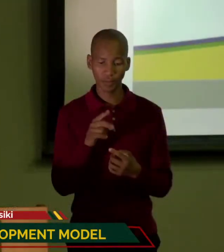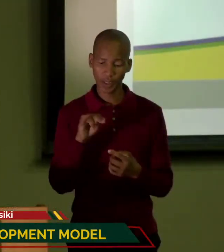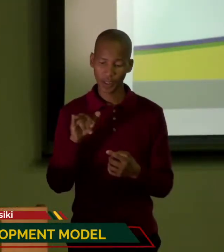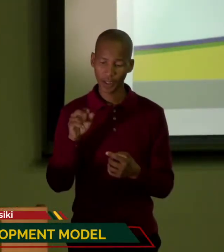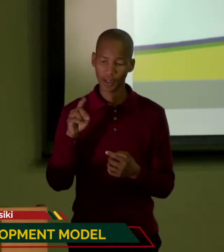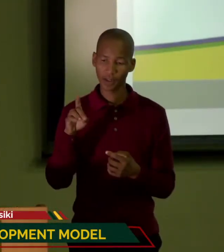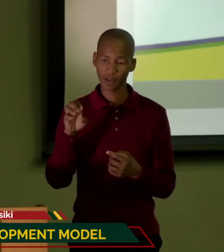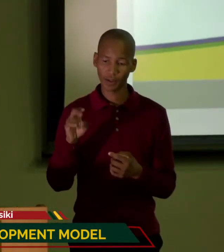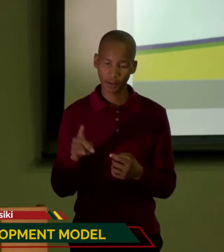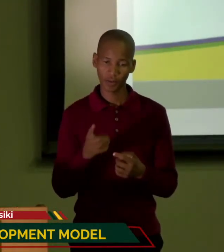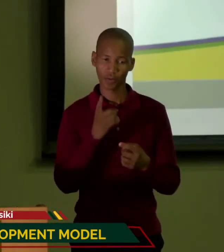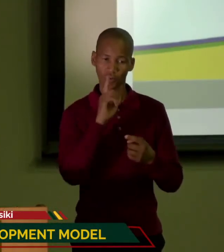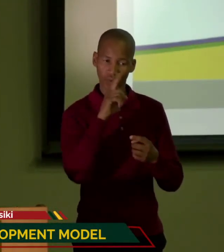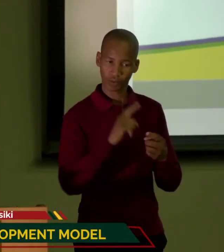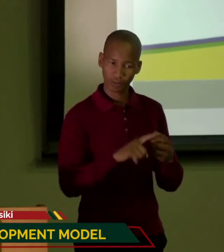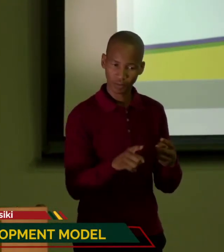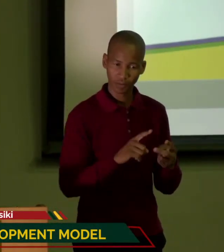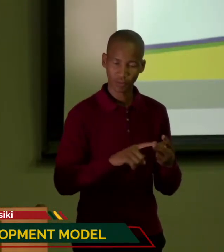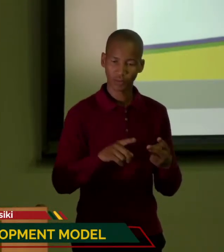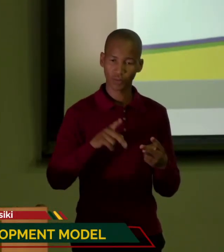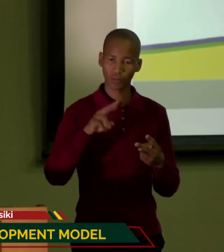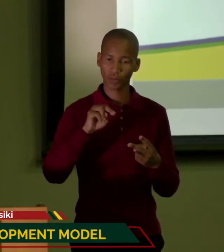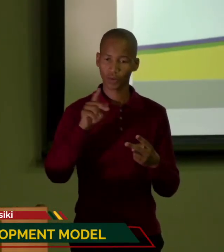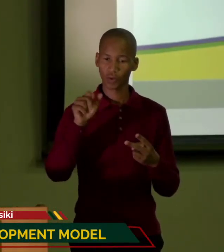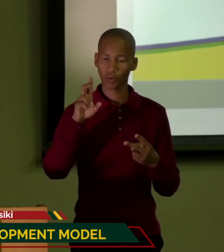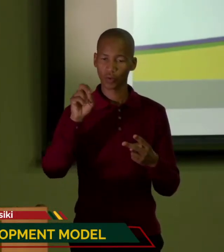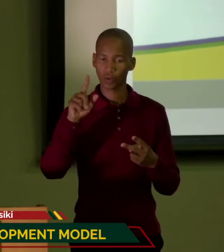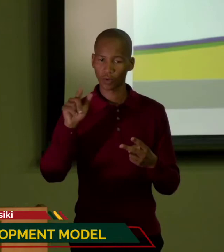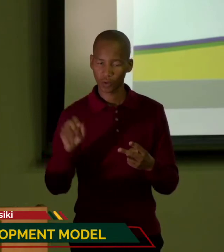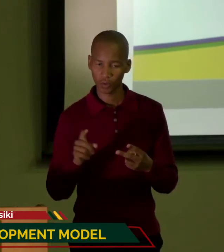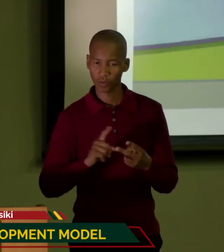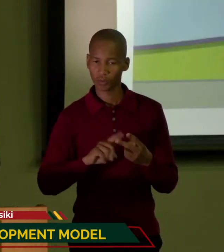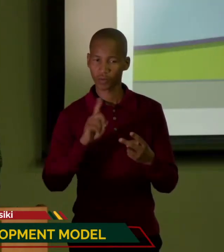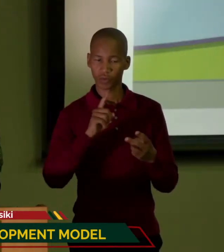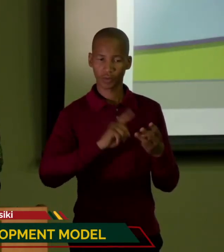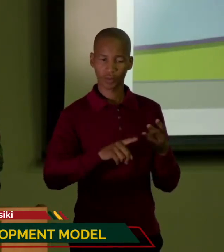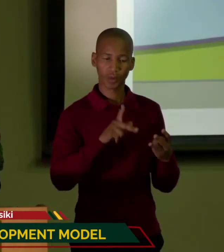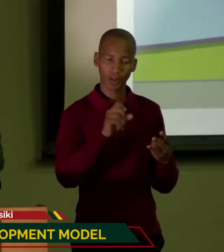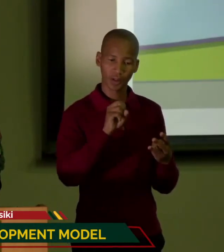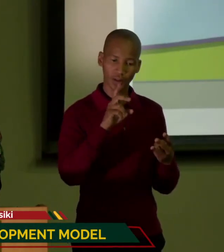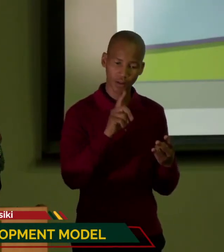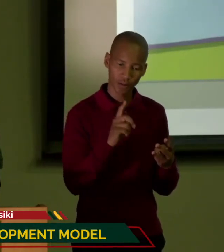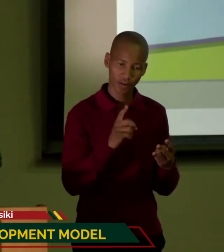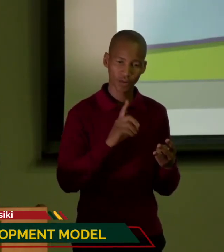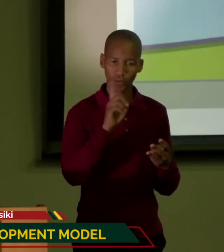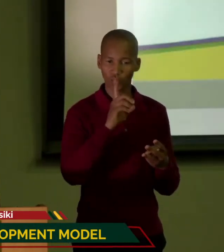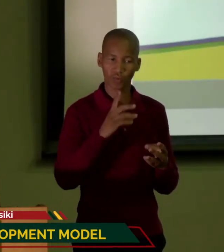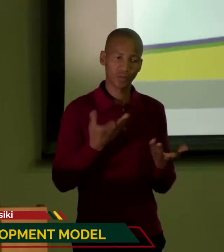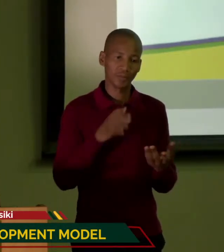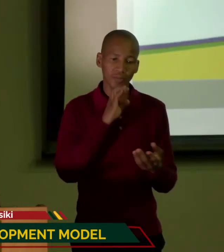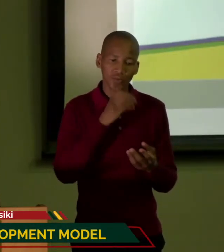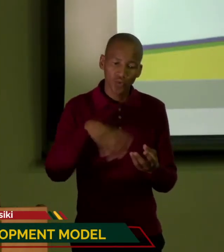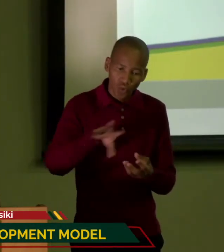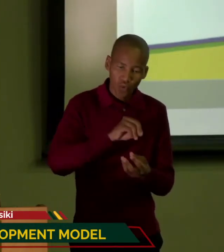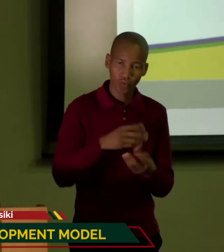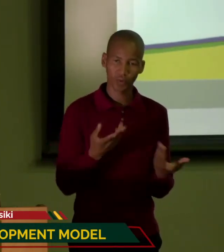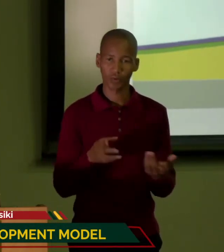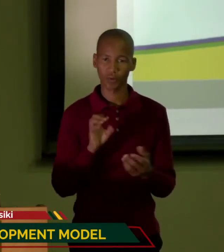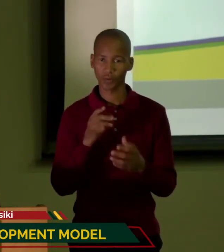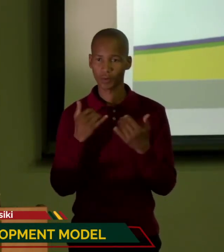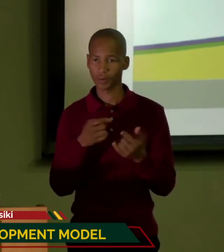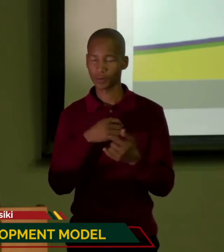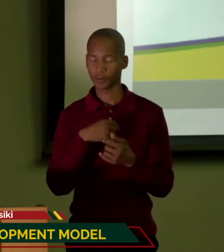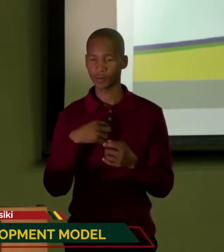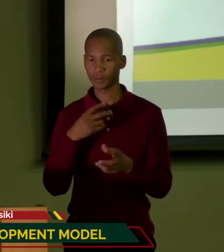yintoni emhlontlo yintoni KSD yintoni zonke yintoni. So we want